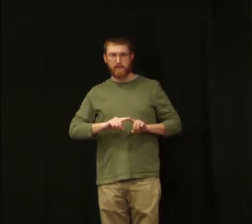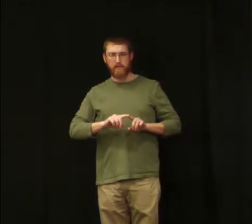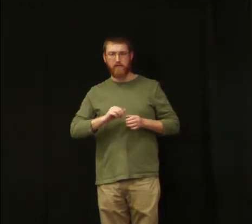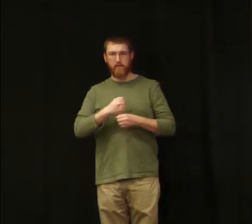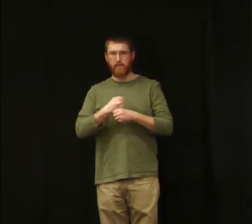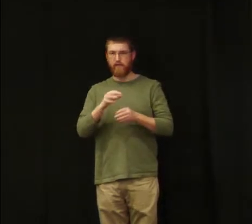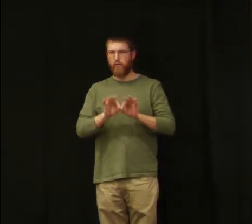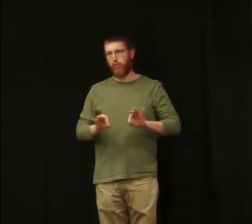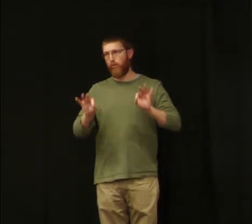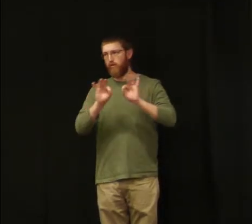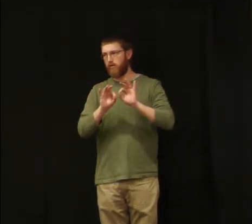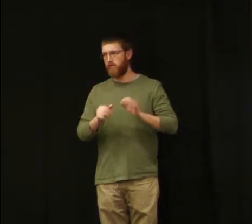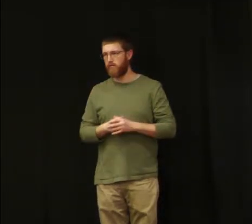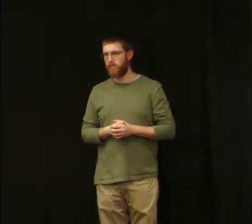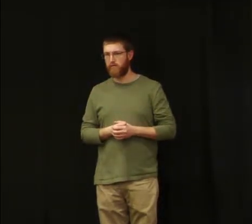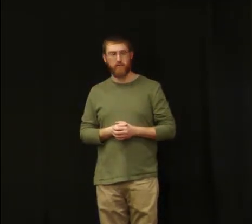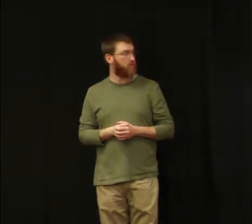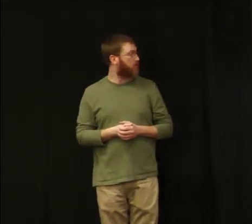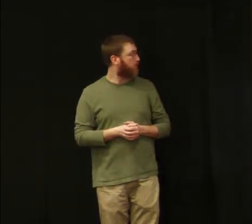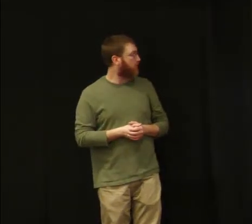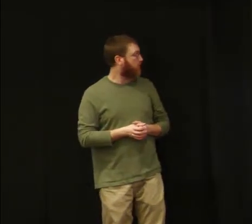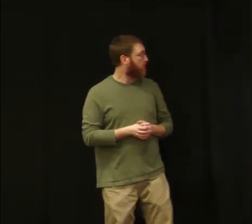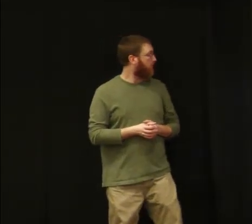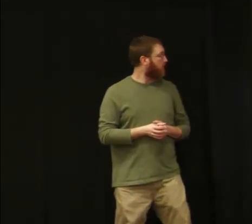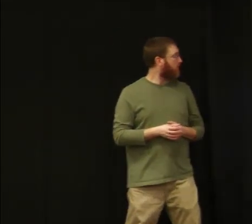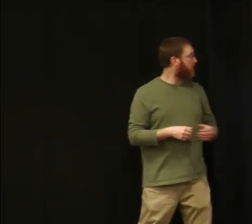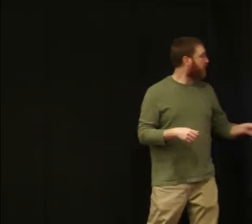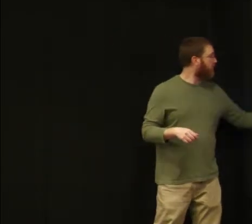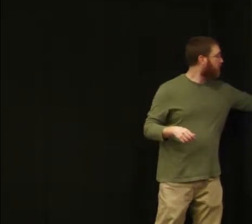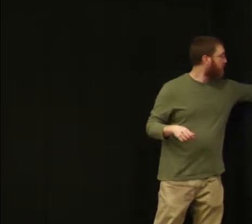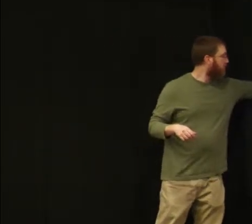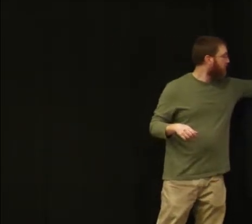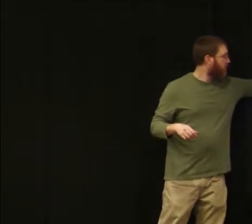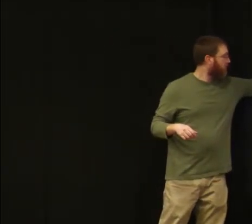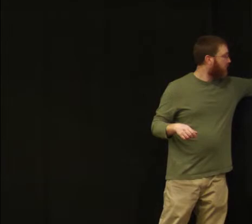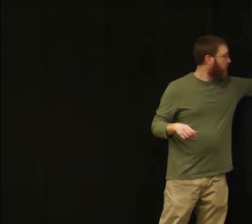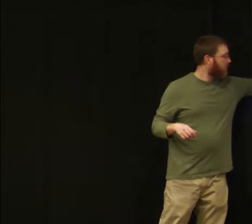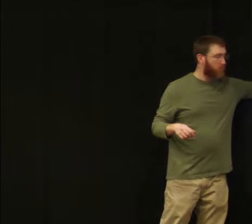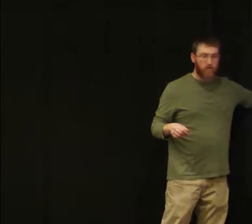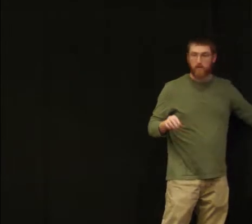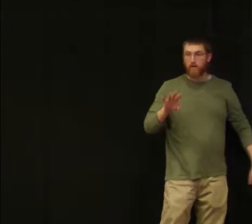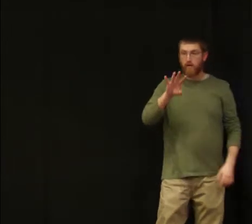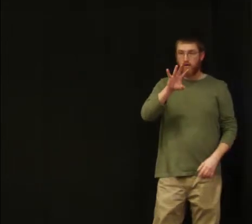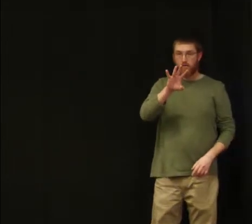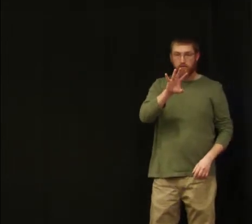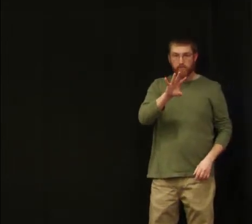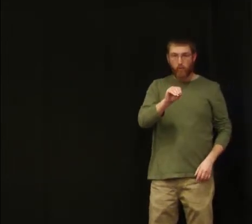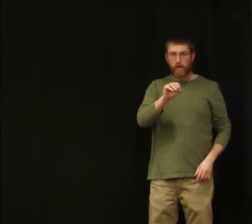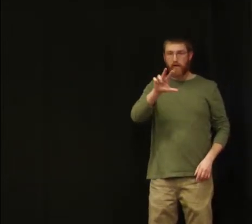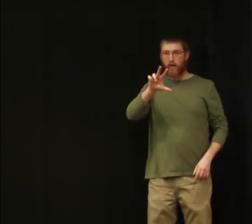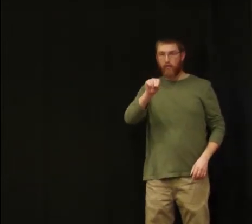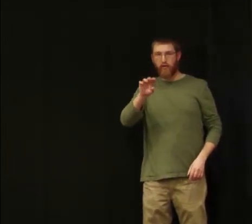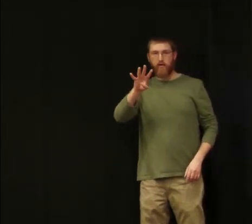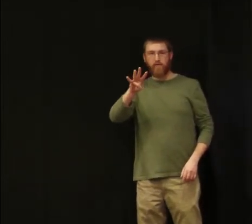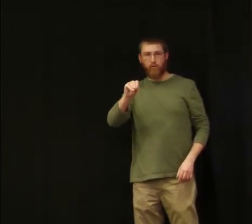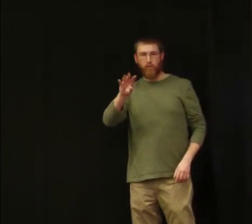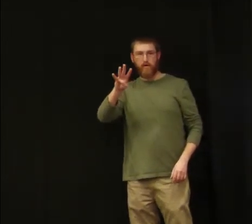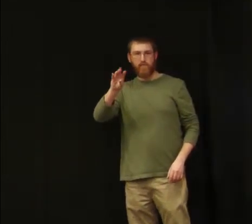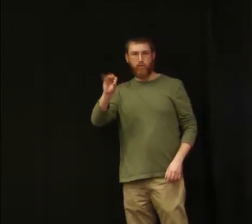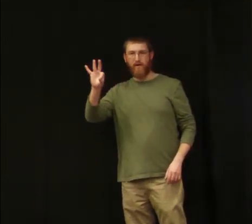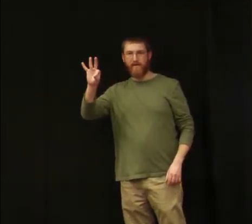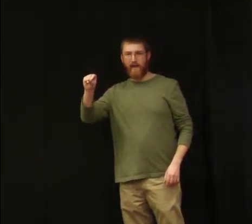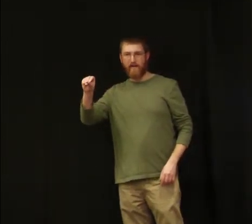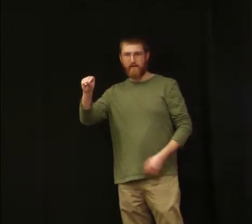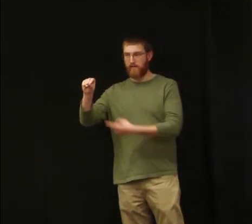consider this data set up here. 40%, 30%, 90%, and 40%. There is